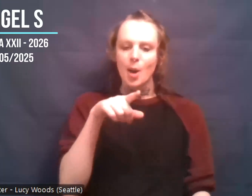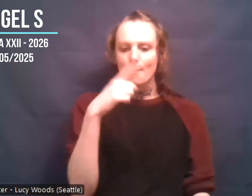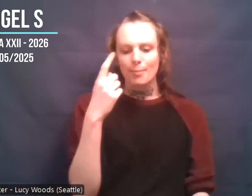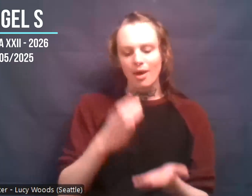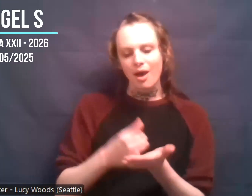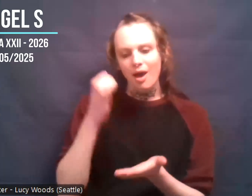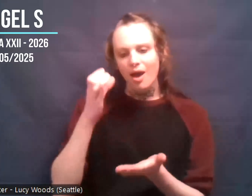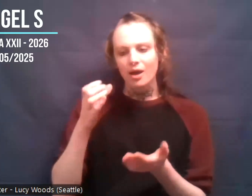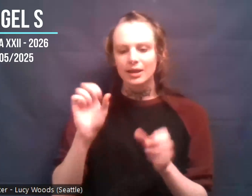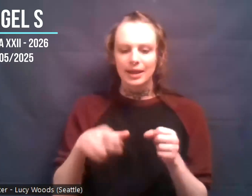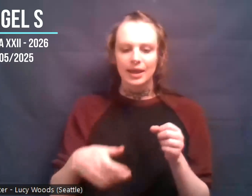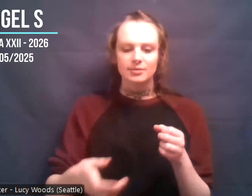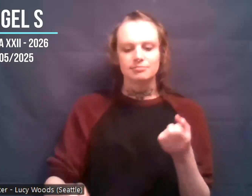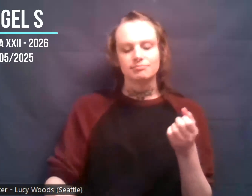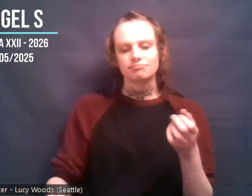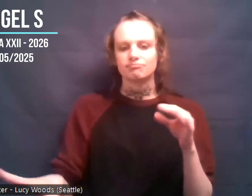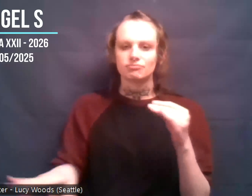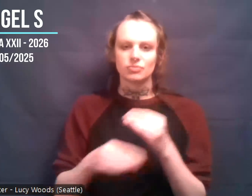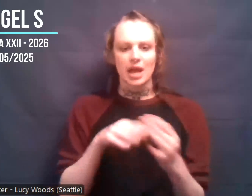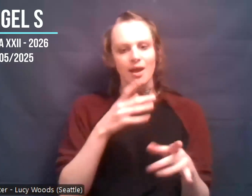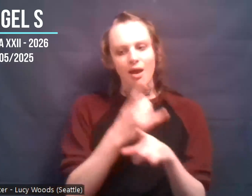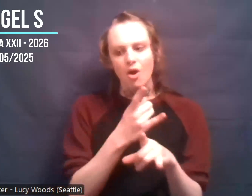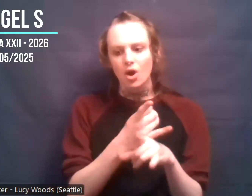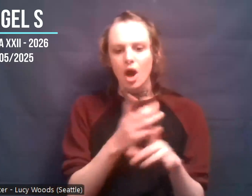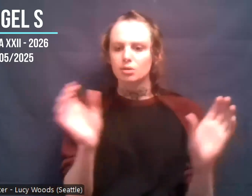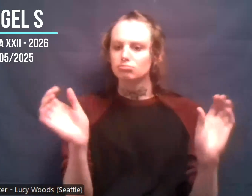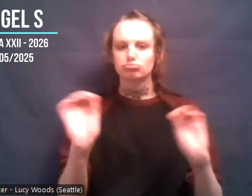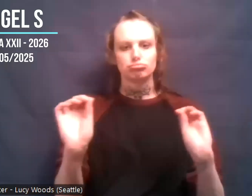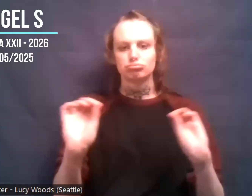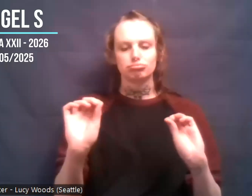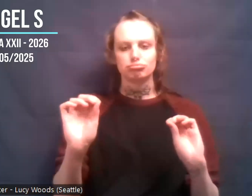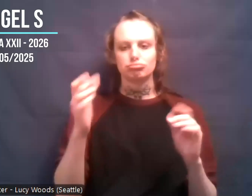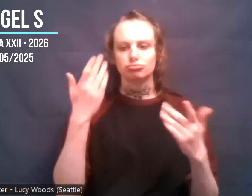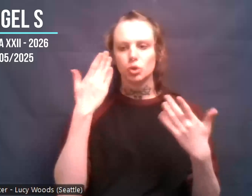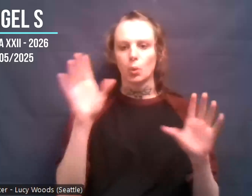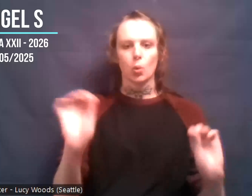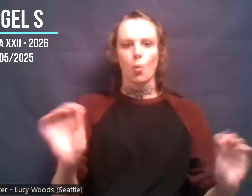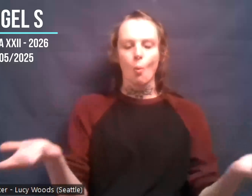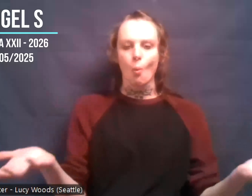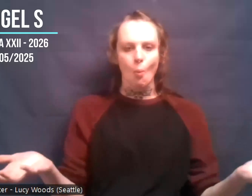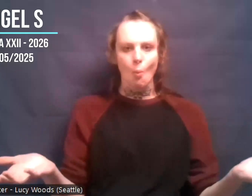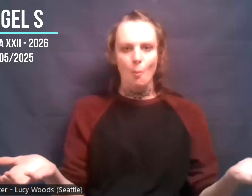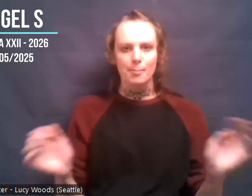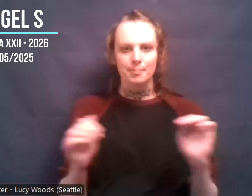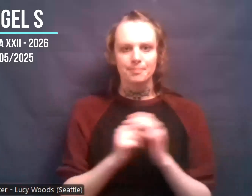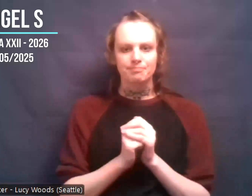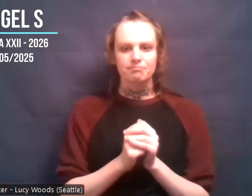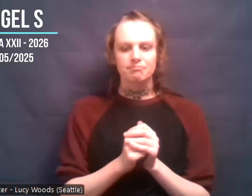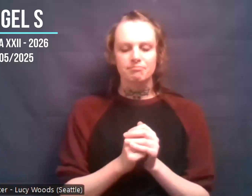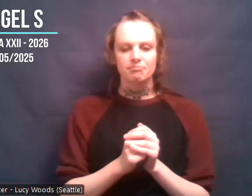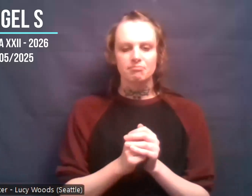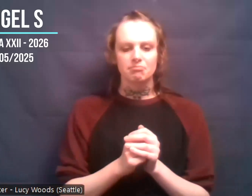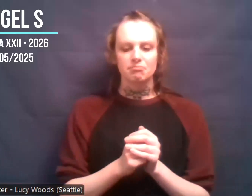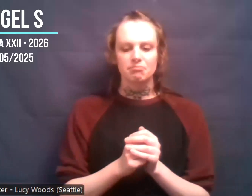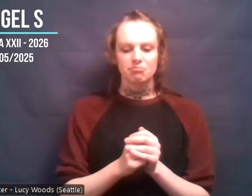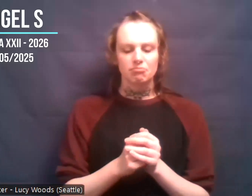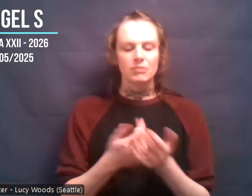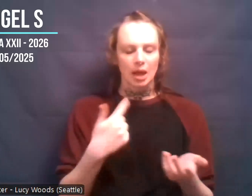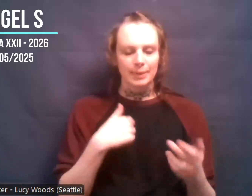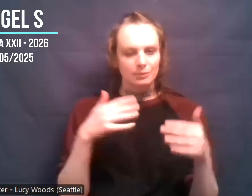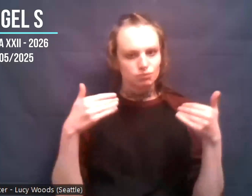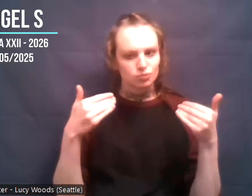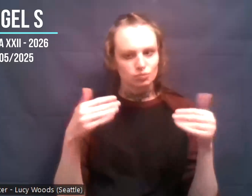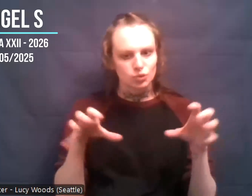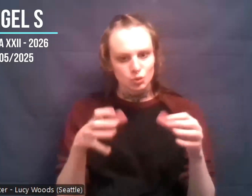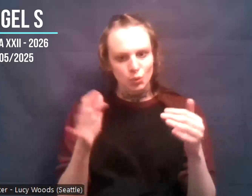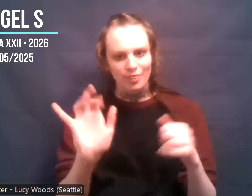know, and teach these kids virtually and nobody will know. Um, and that's what I ended up doing. What became like something